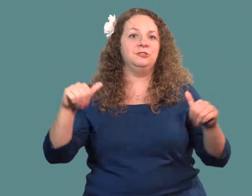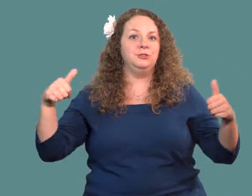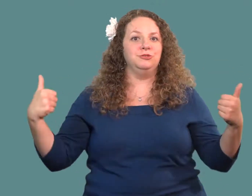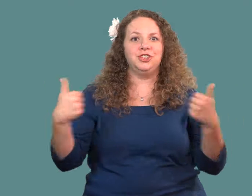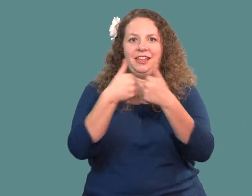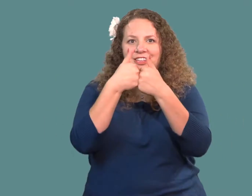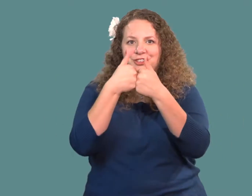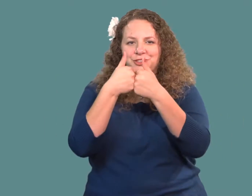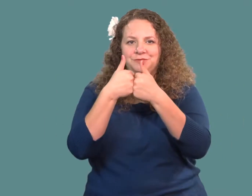To challenge.